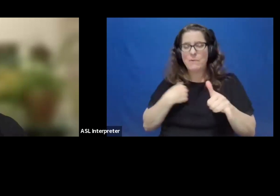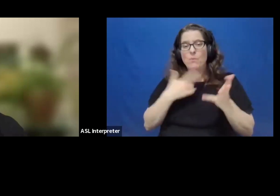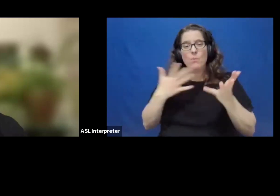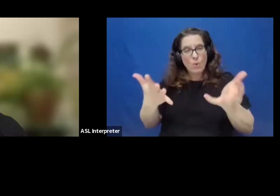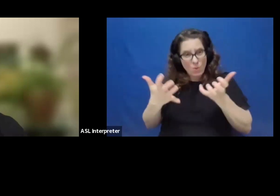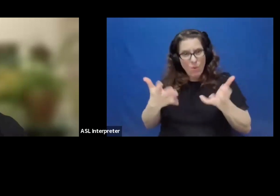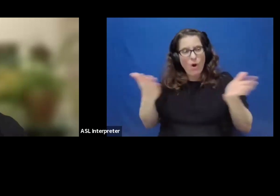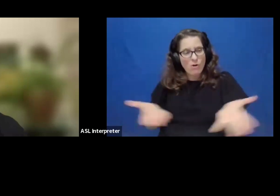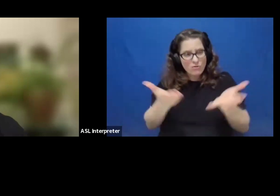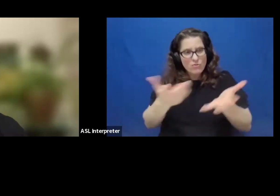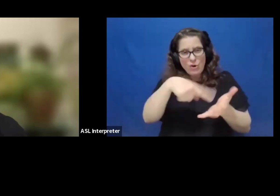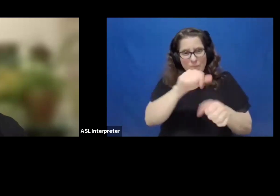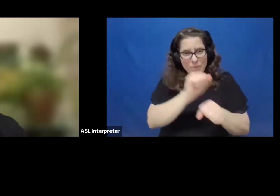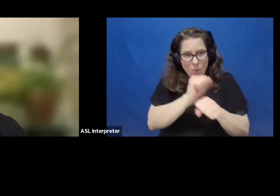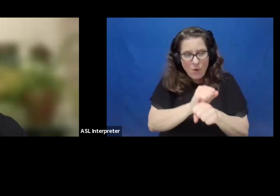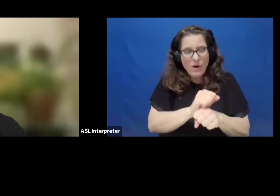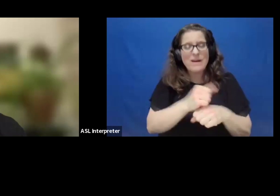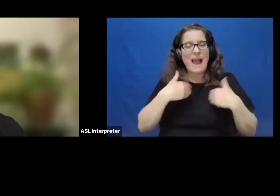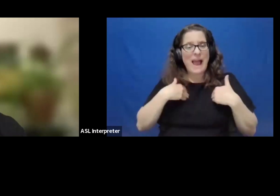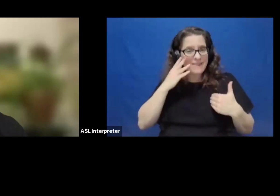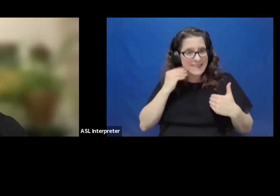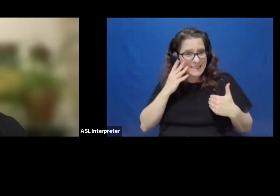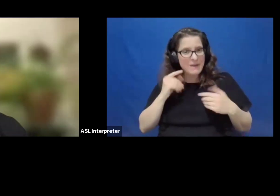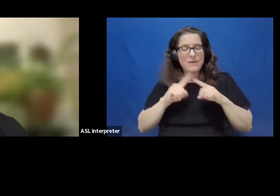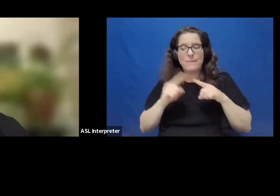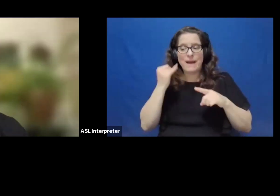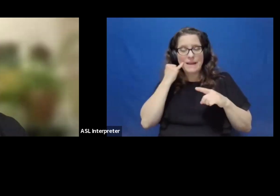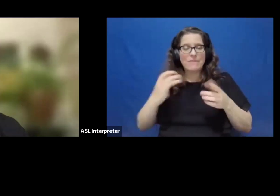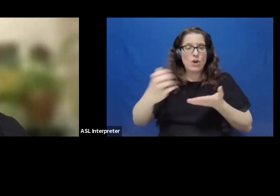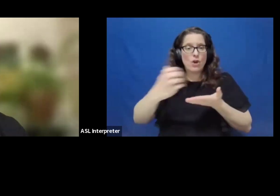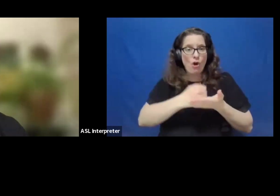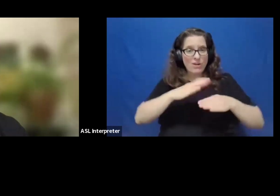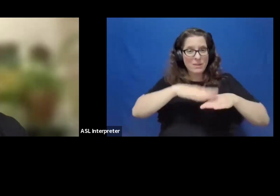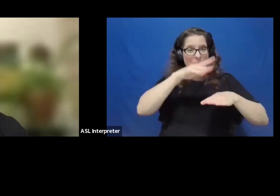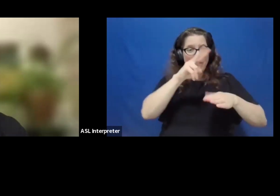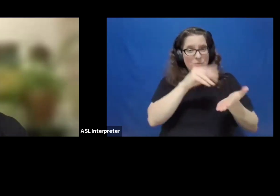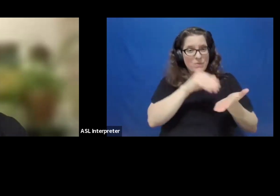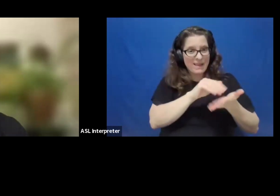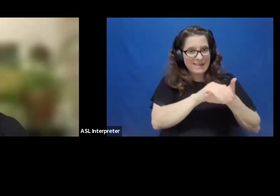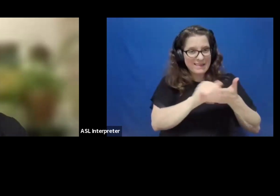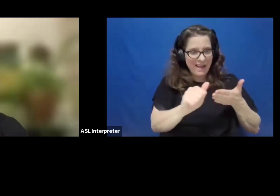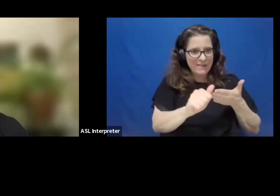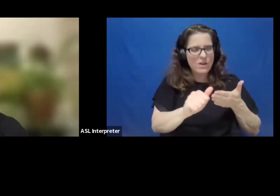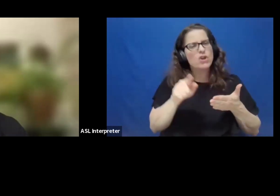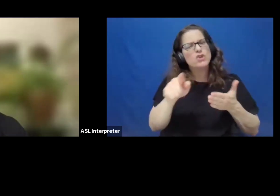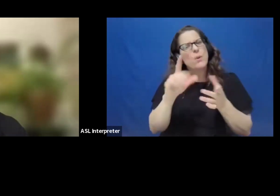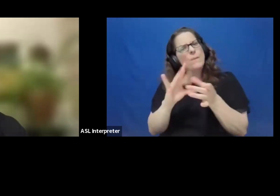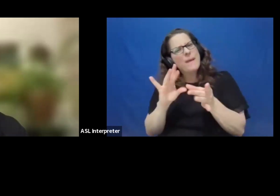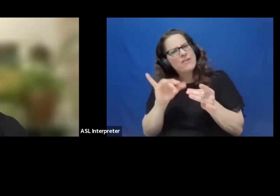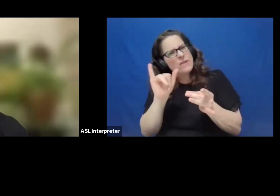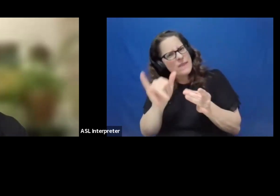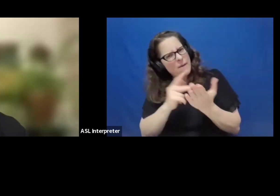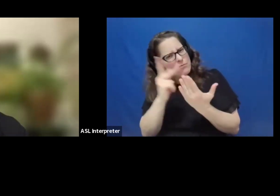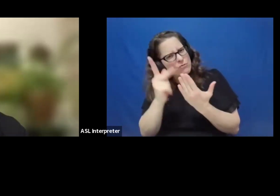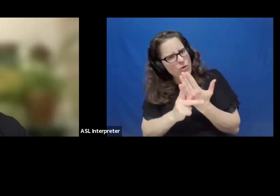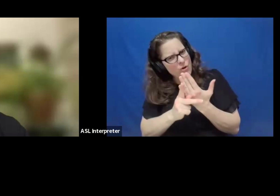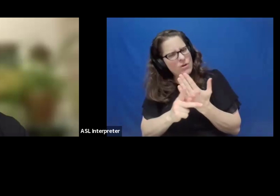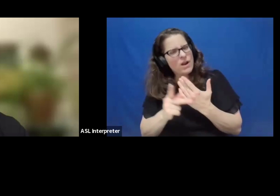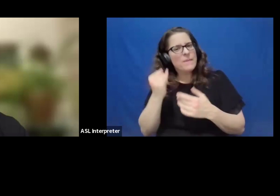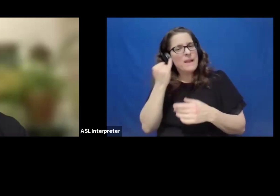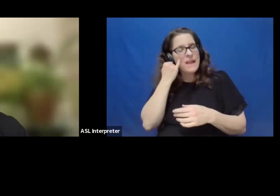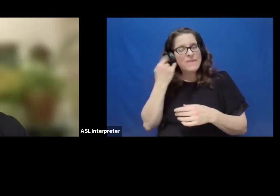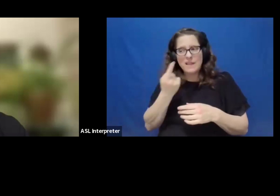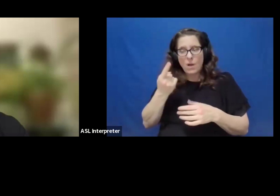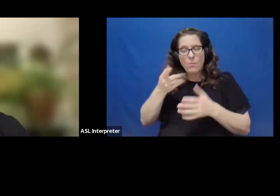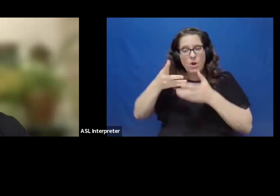get experience, but there are times when they make over 2,000. So you mentioned this program where they could lose SSI but